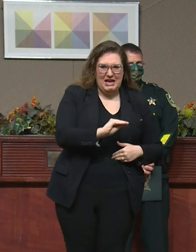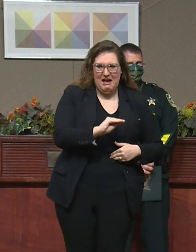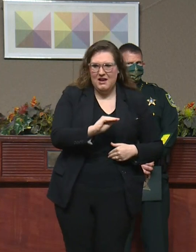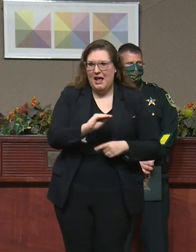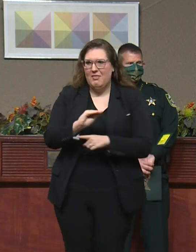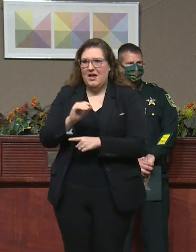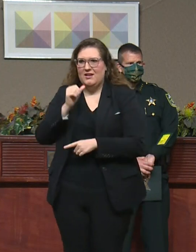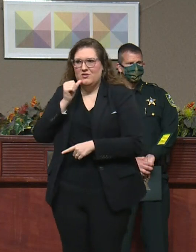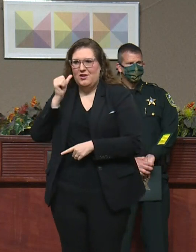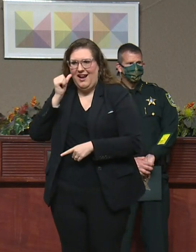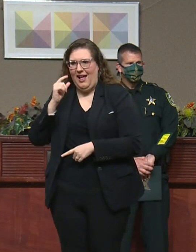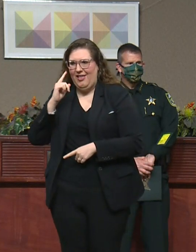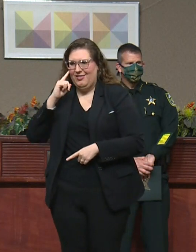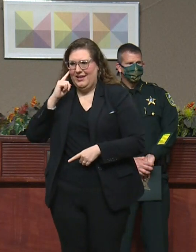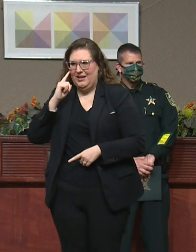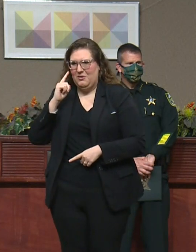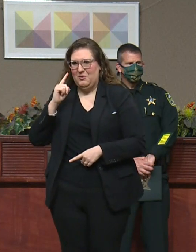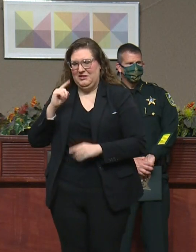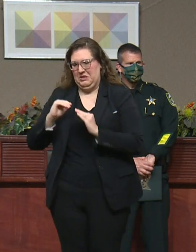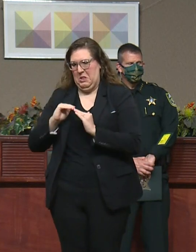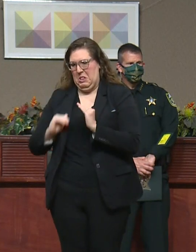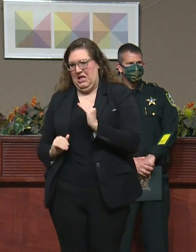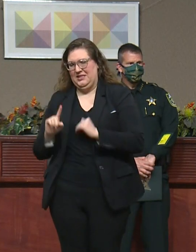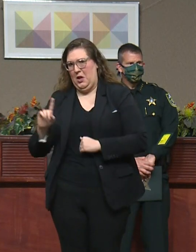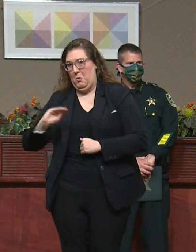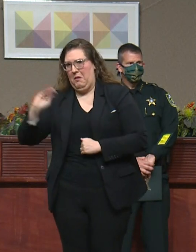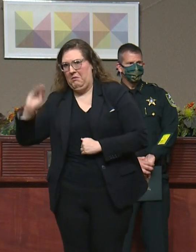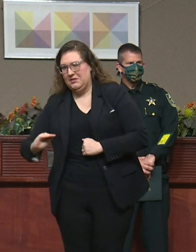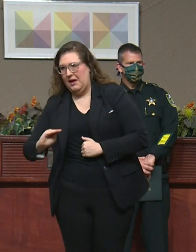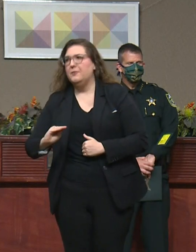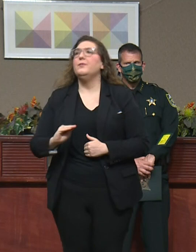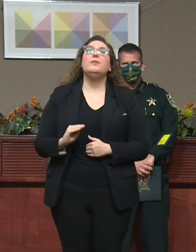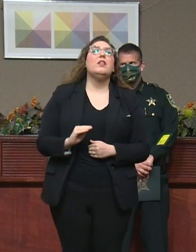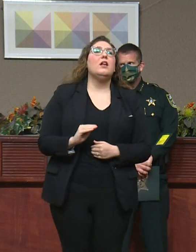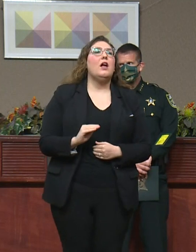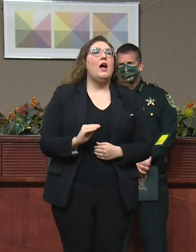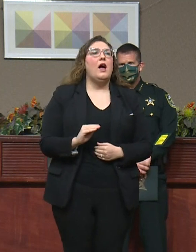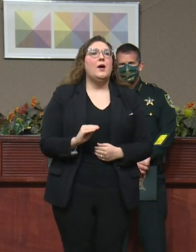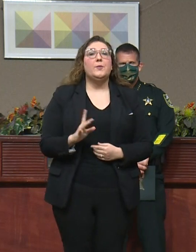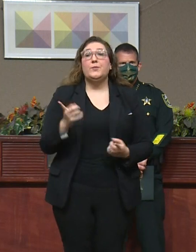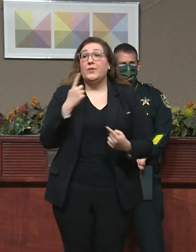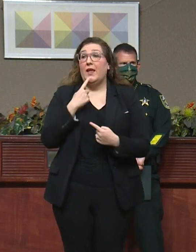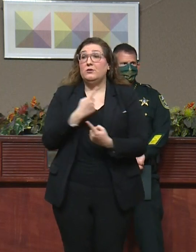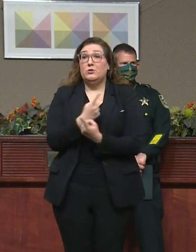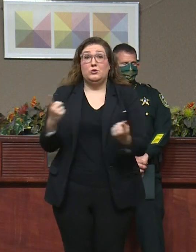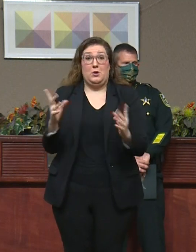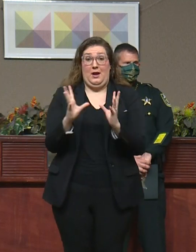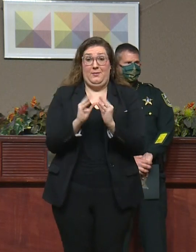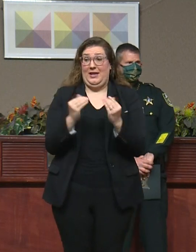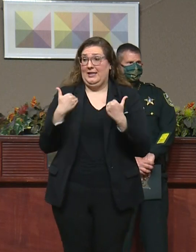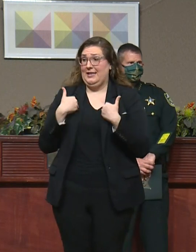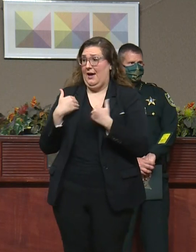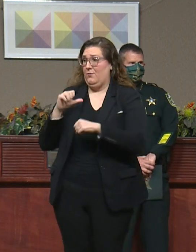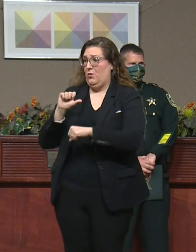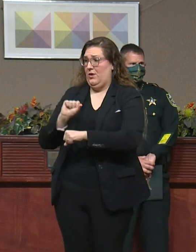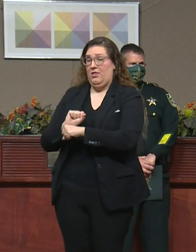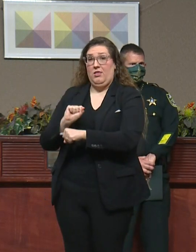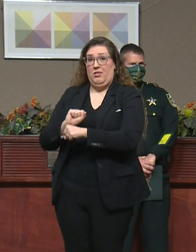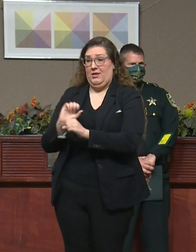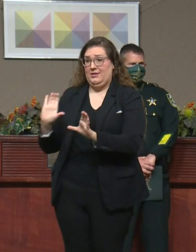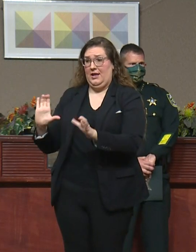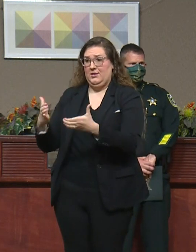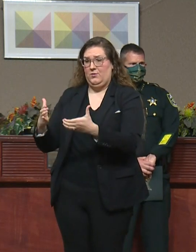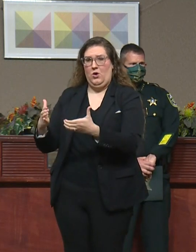As I said this morning in our meetings with the task force, the county is in good